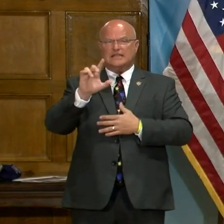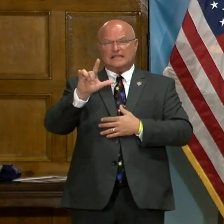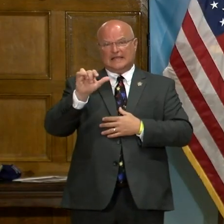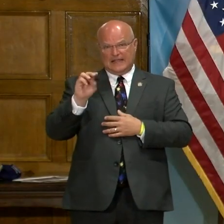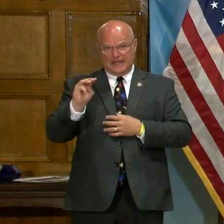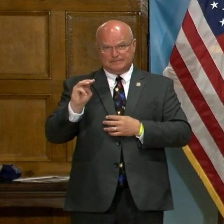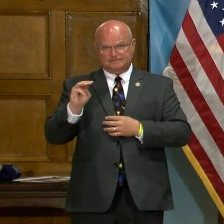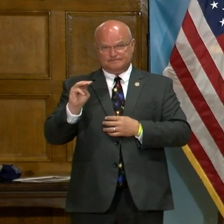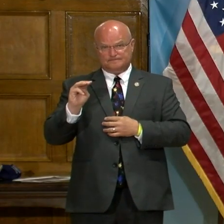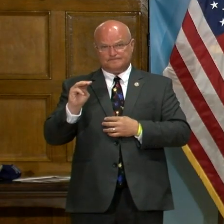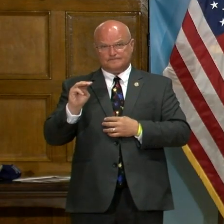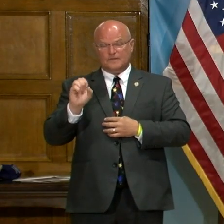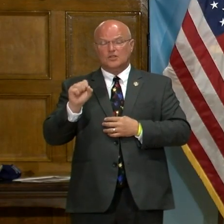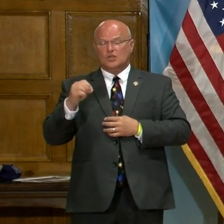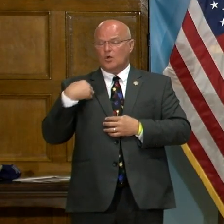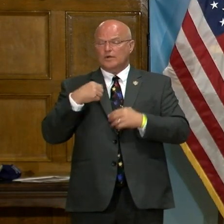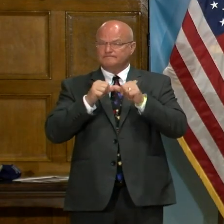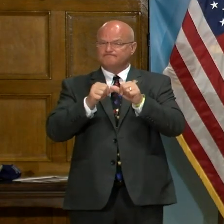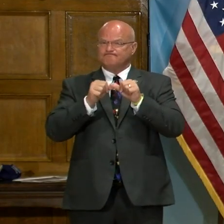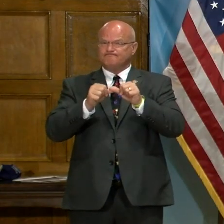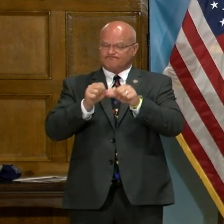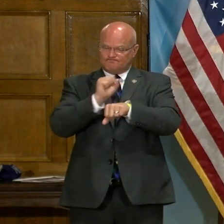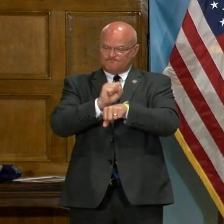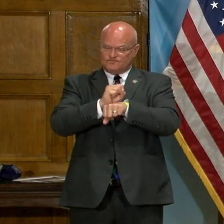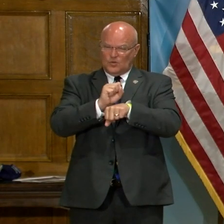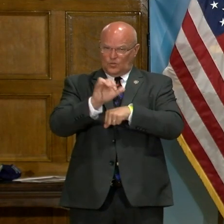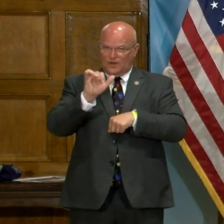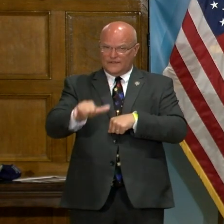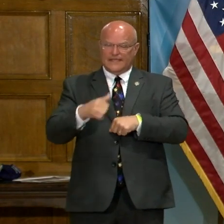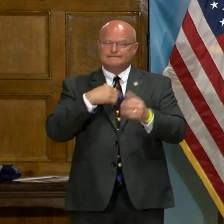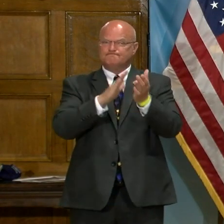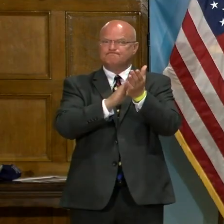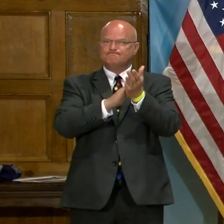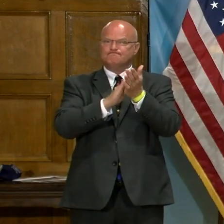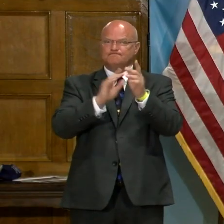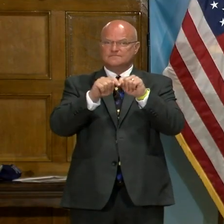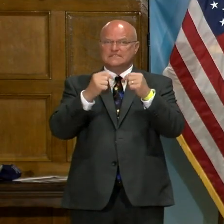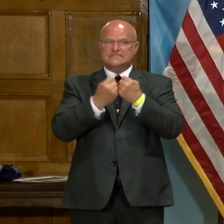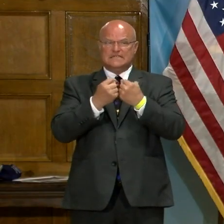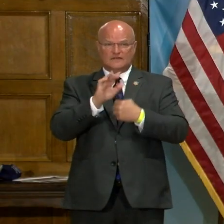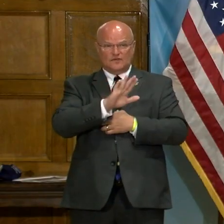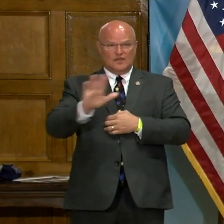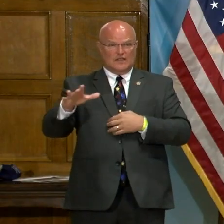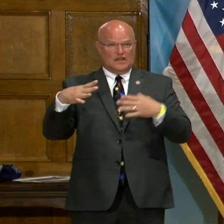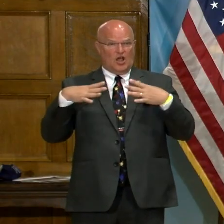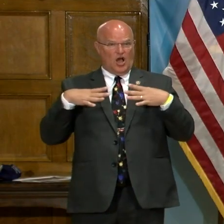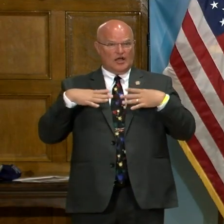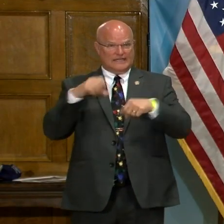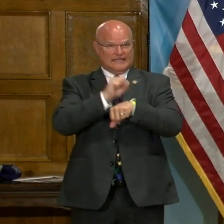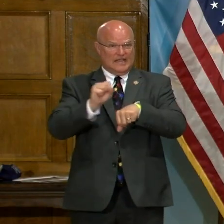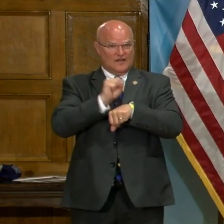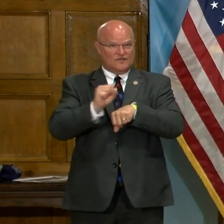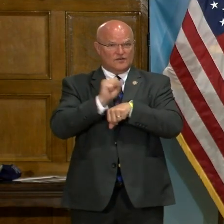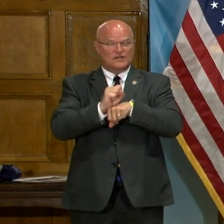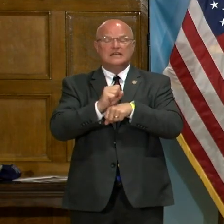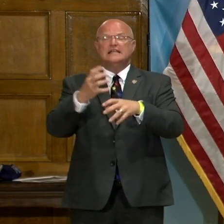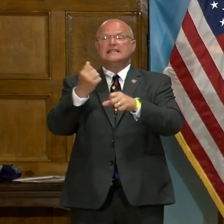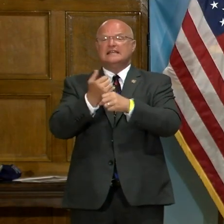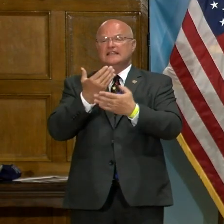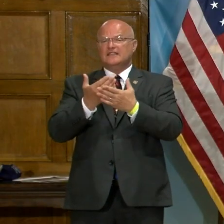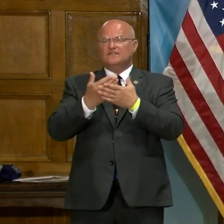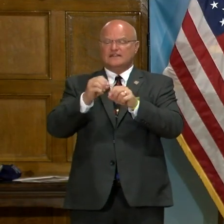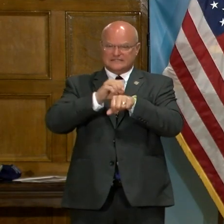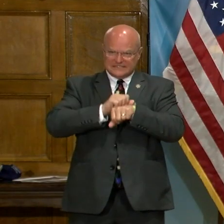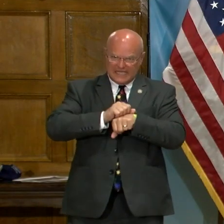claim. So we're continued to work that, and I applaud the team for their holiday efforts to get those